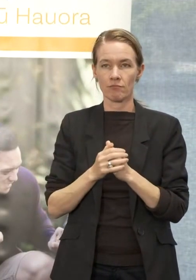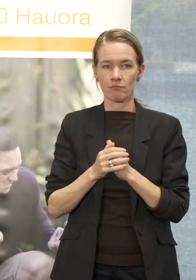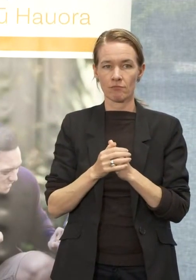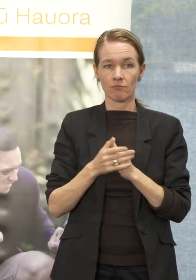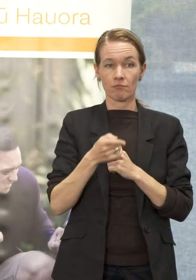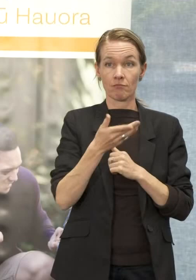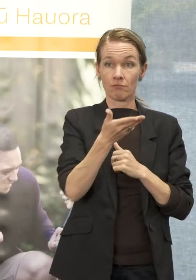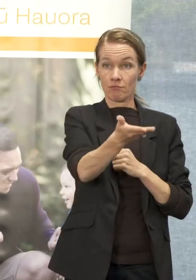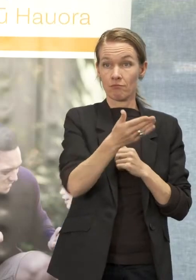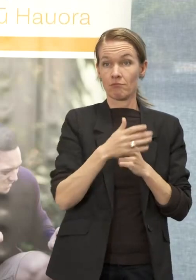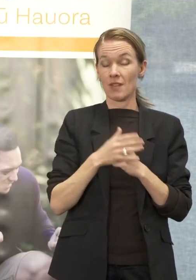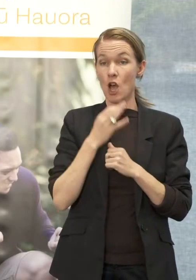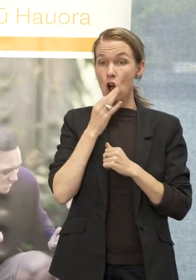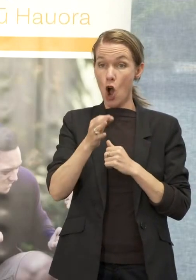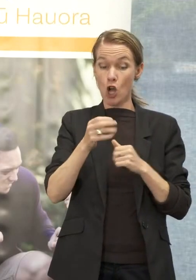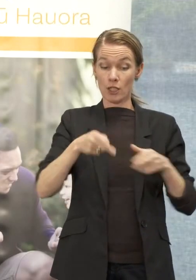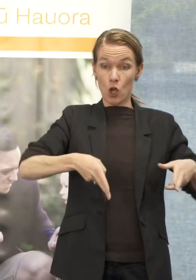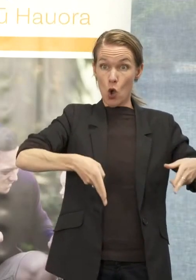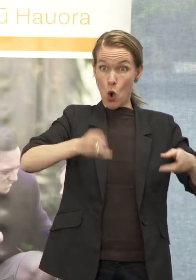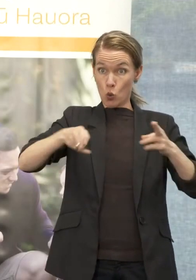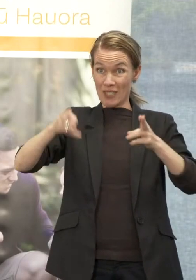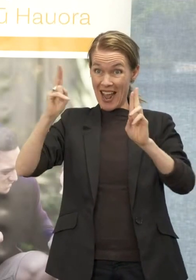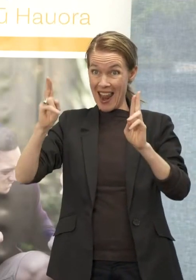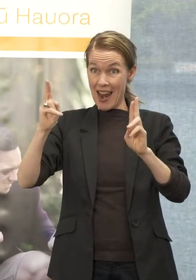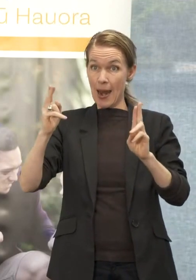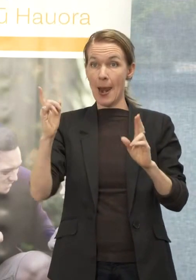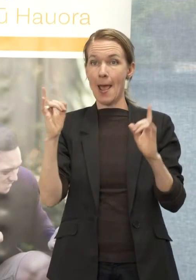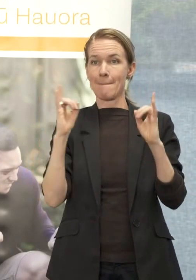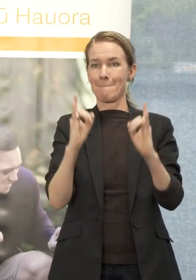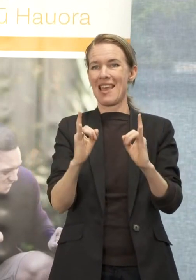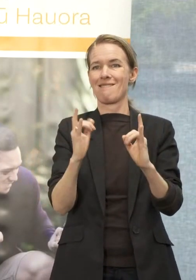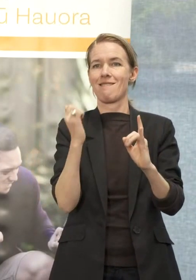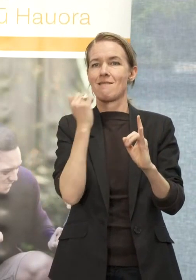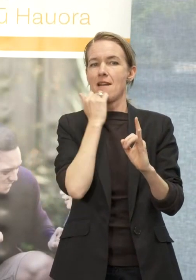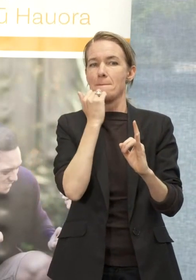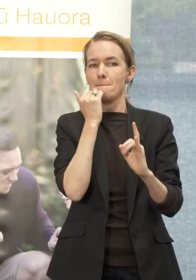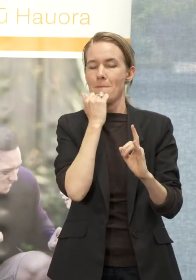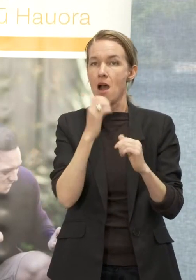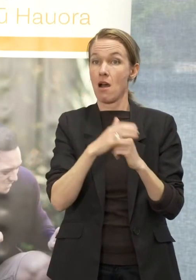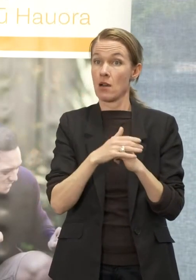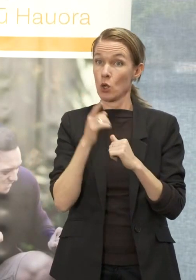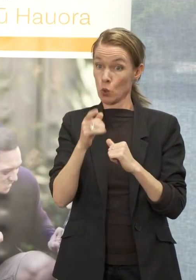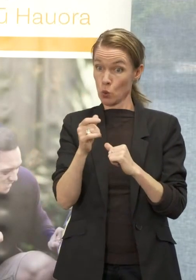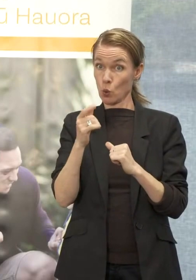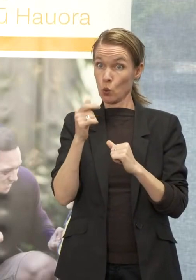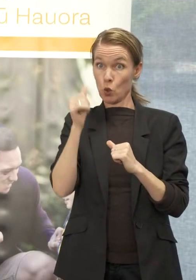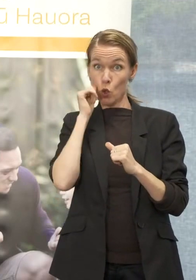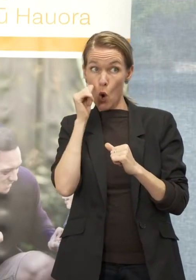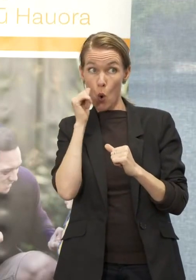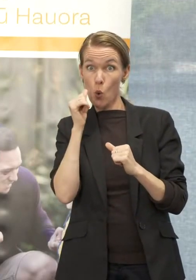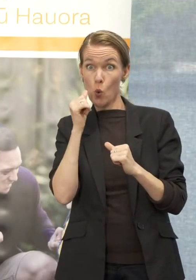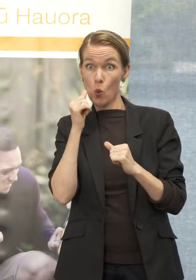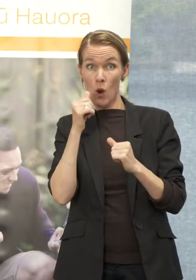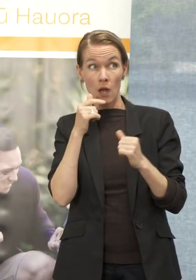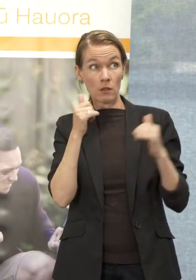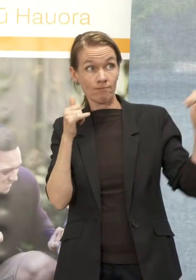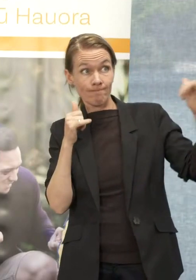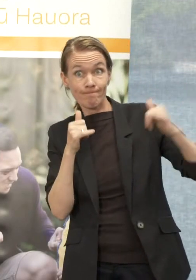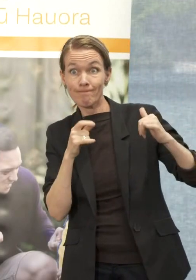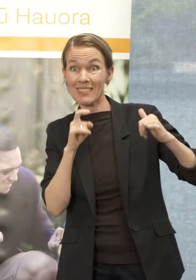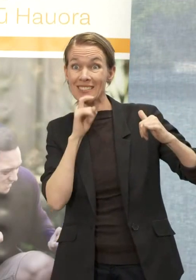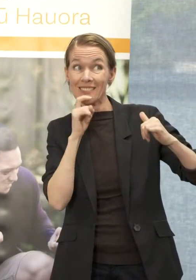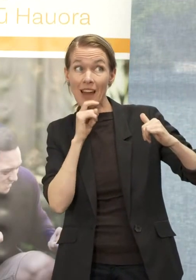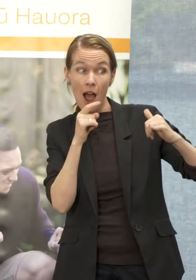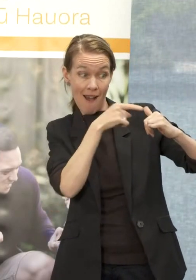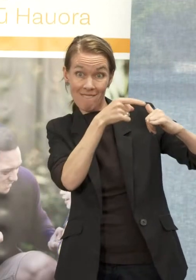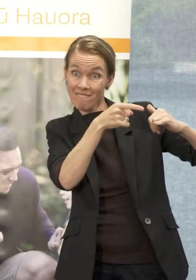capacity, do you know how many the numbers of air crews that are going to need to go into managed isolation and whether there's capacity for them?